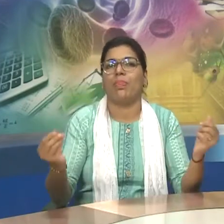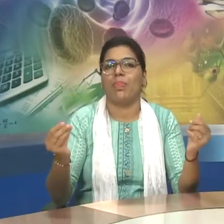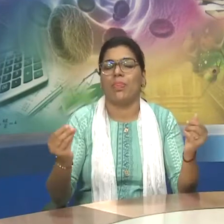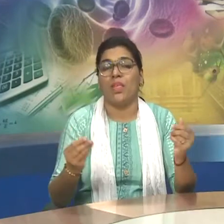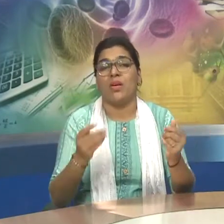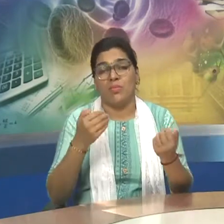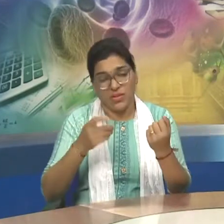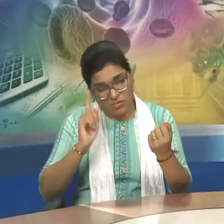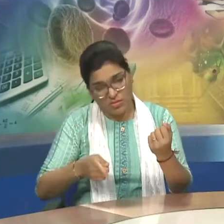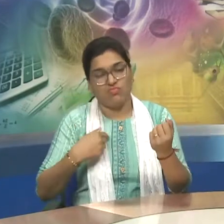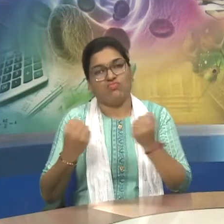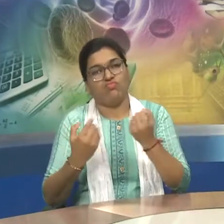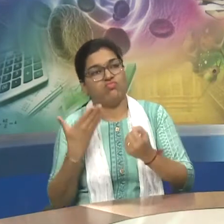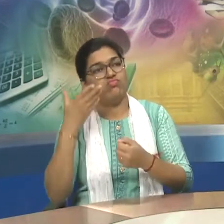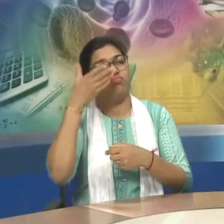wood,